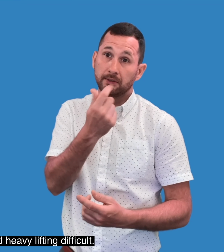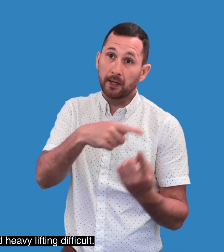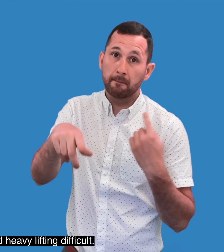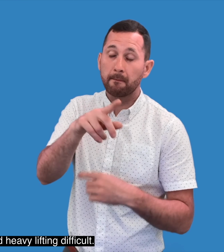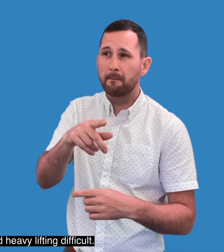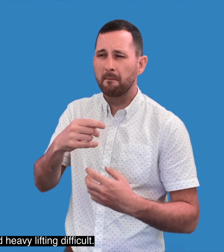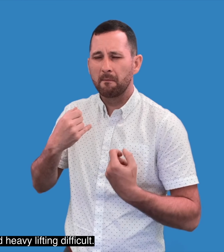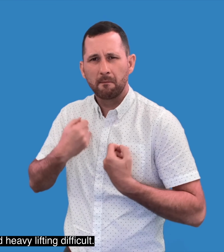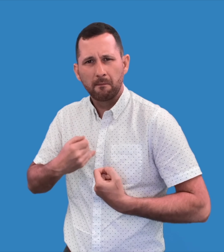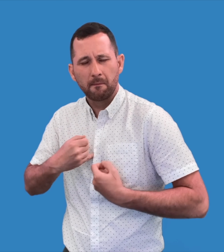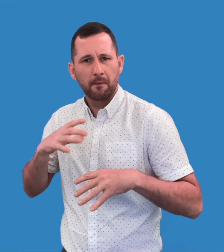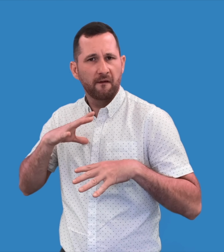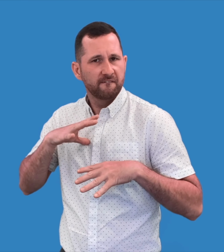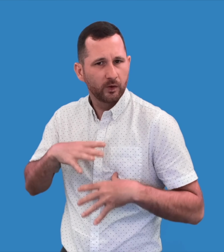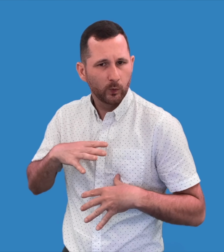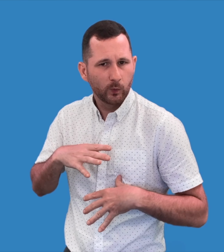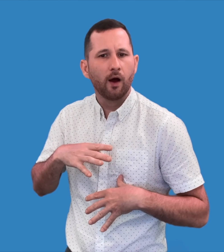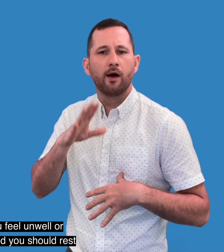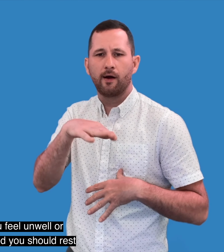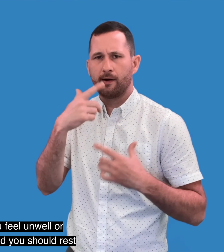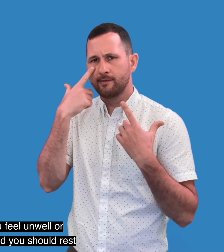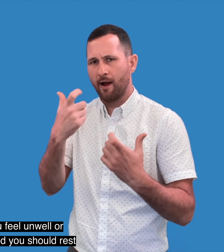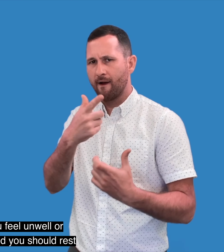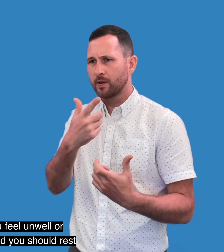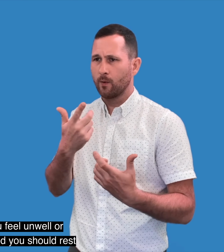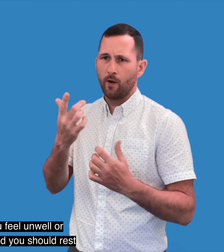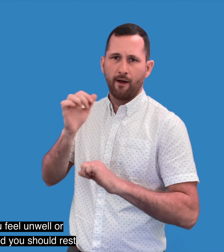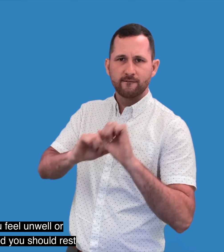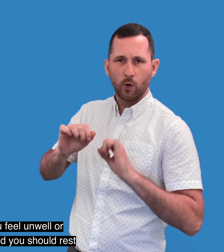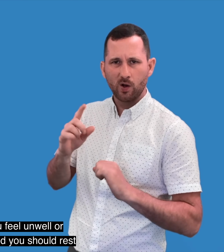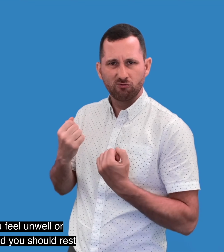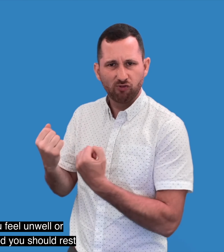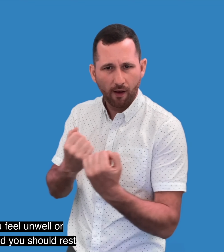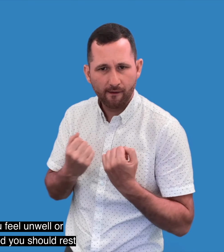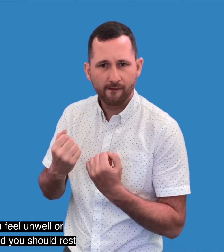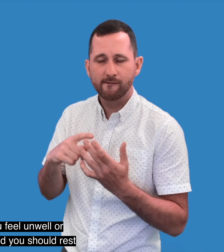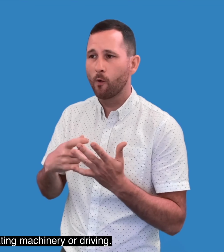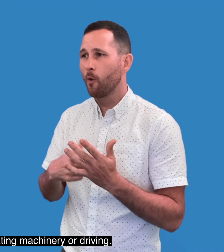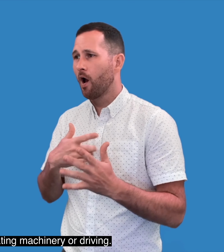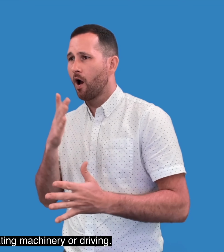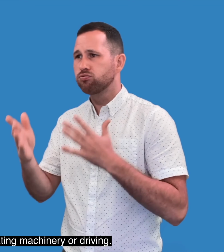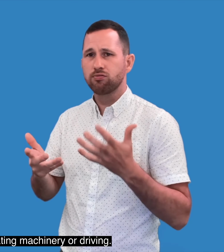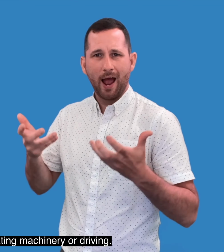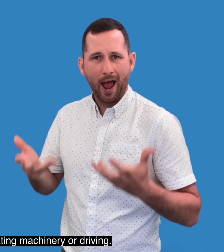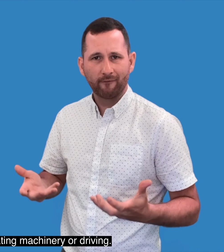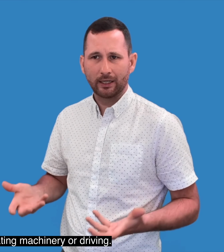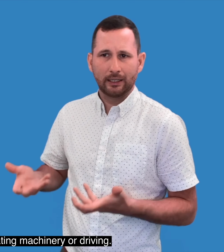lifting difficult. If you feel unwell or very tired, you should rest and avoid operating machinery